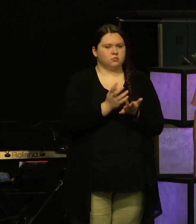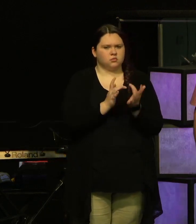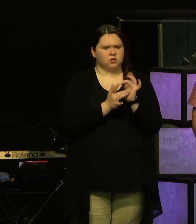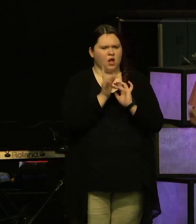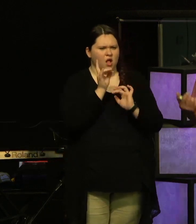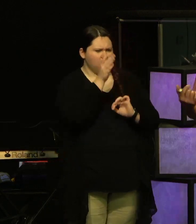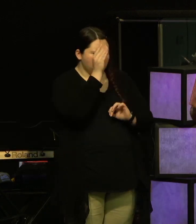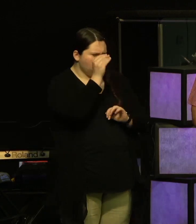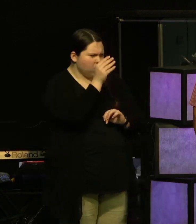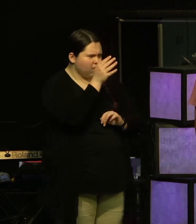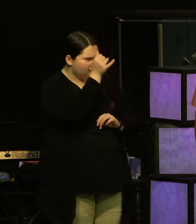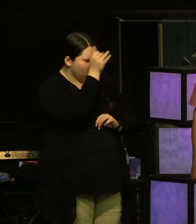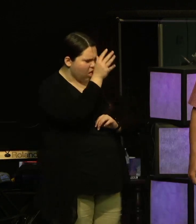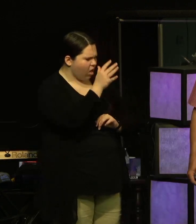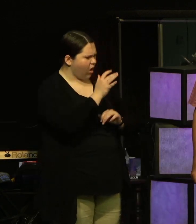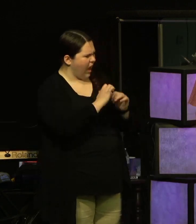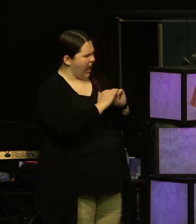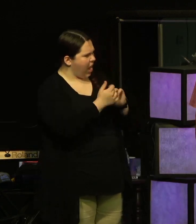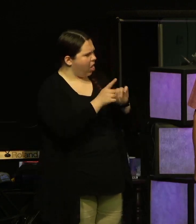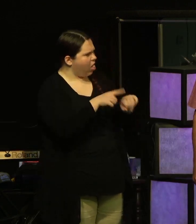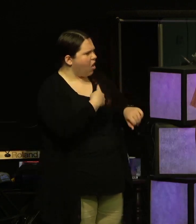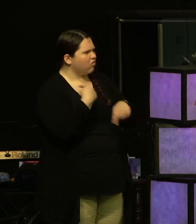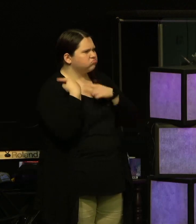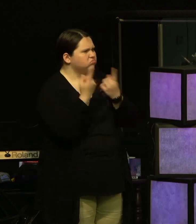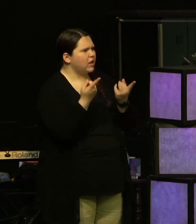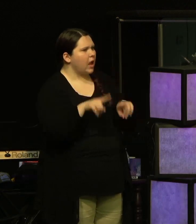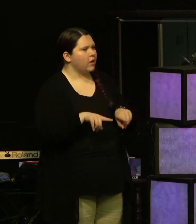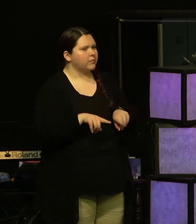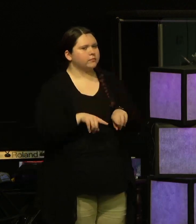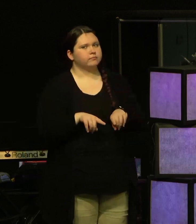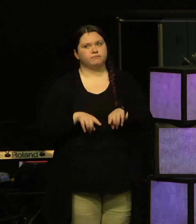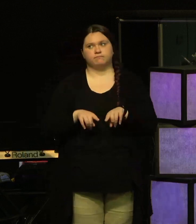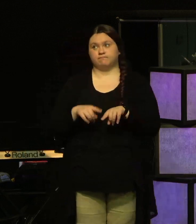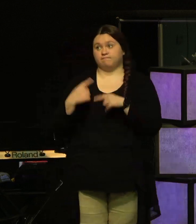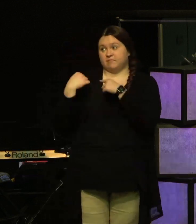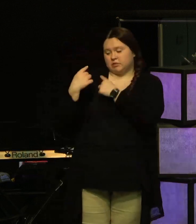father, he said, how long has this been happening? And he replied, since he was a little boy.